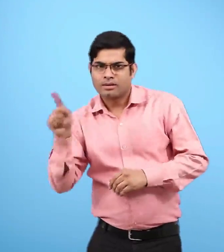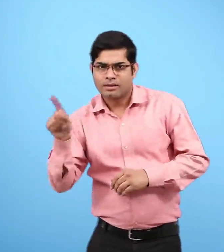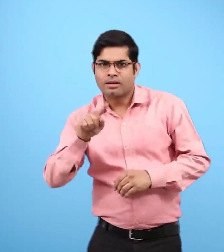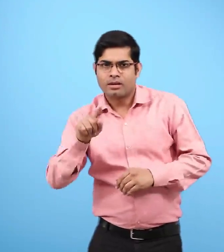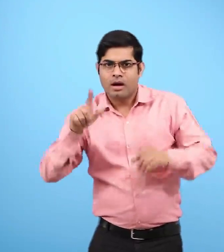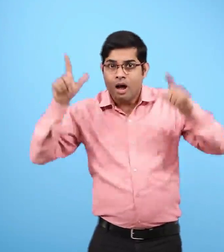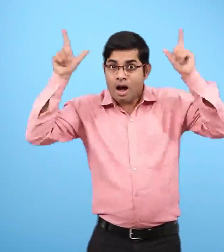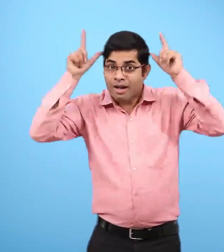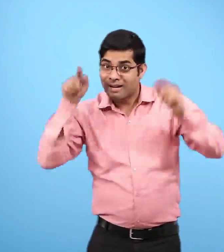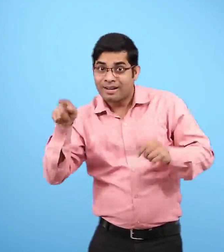cow or the calf.